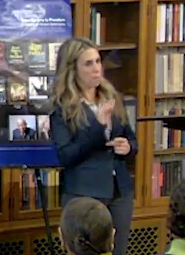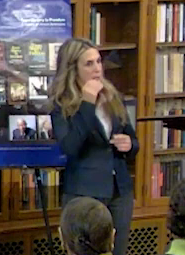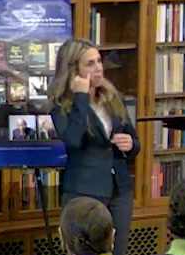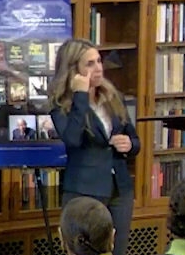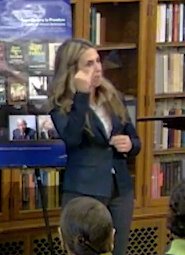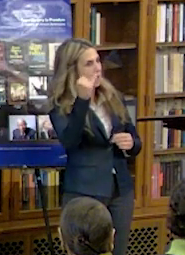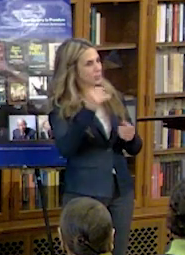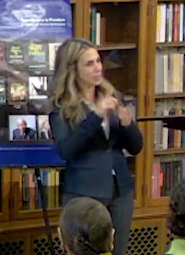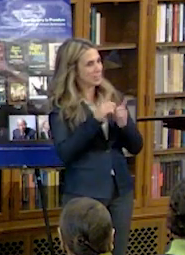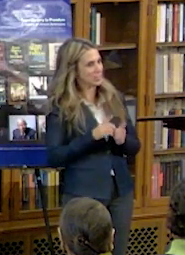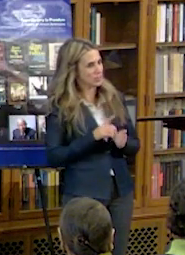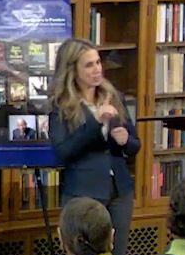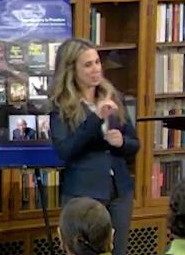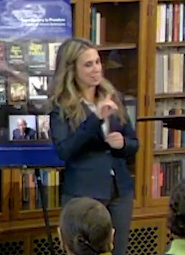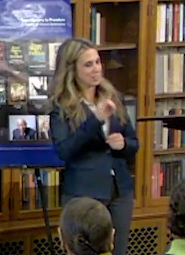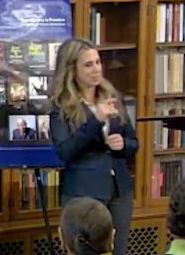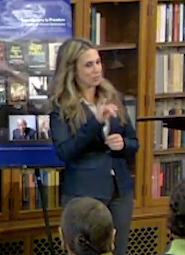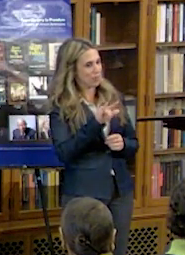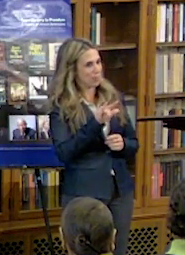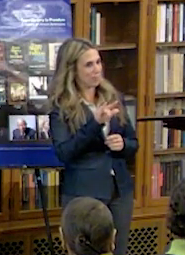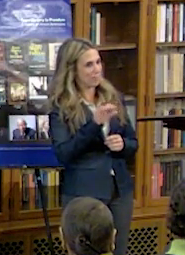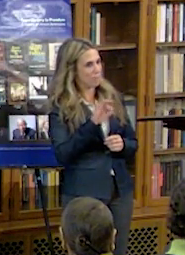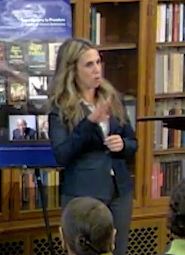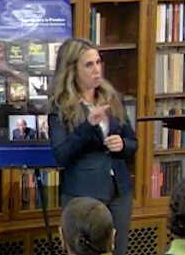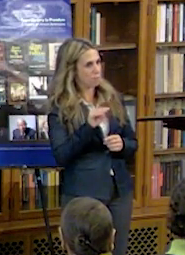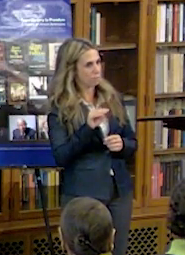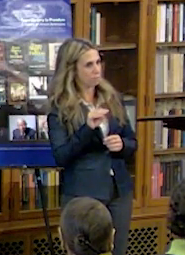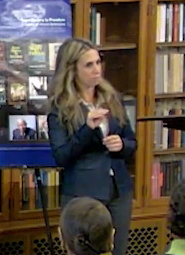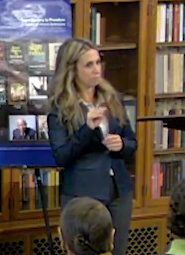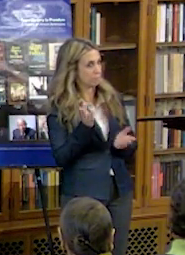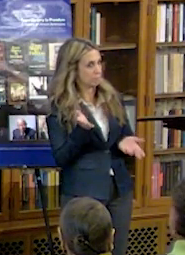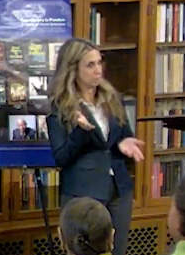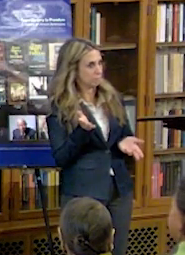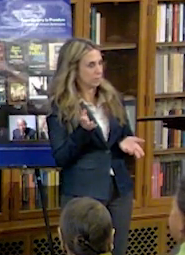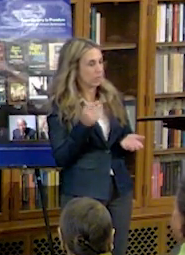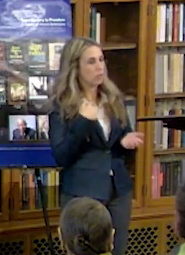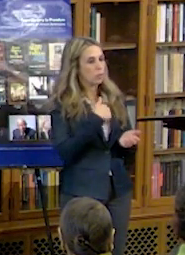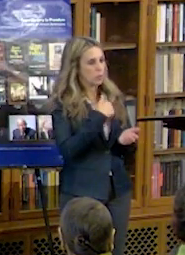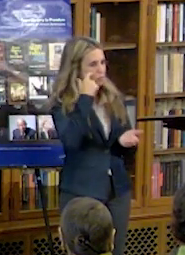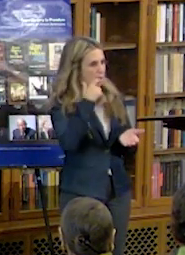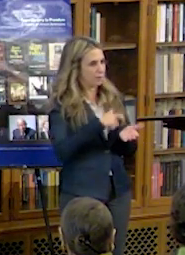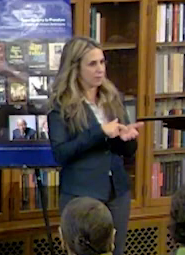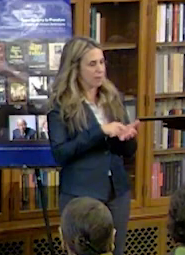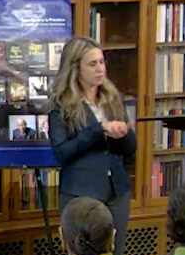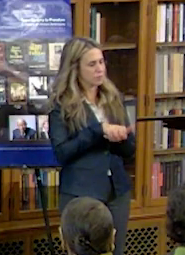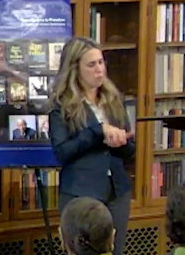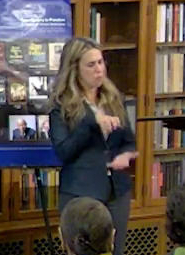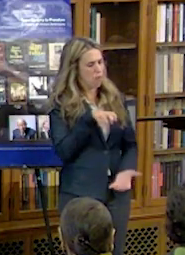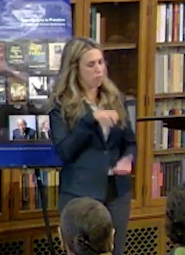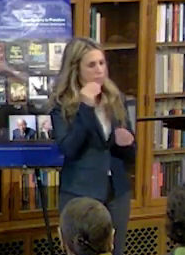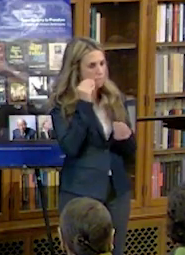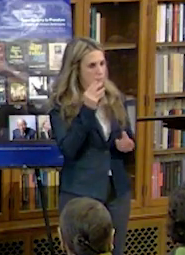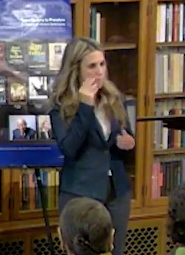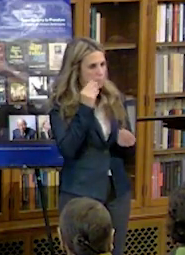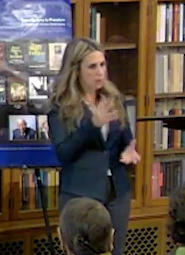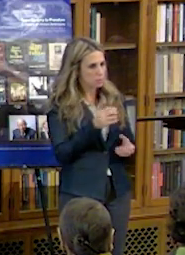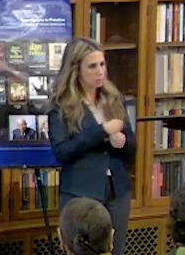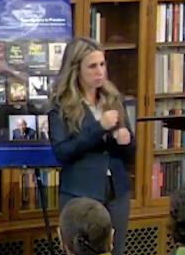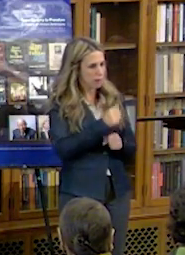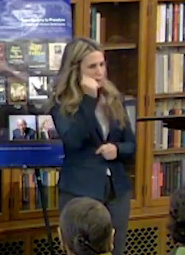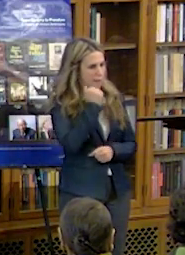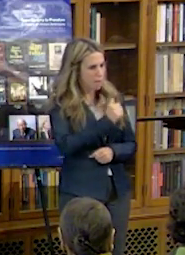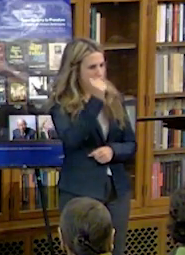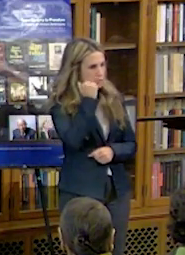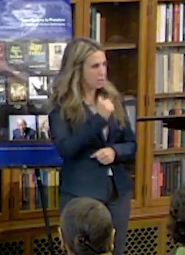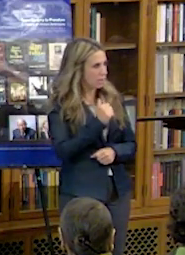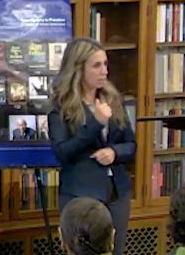looks like in the digital form we recognize that there's a wealth of information that's being created every